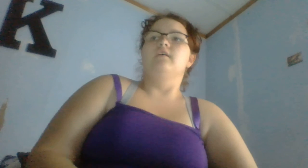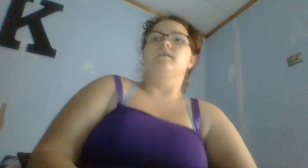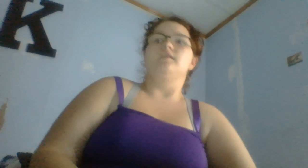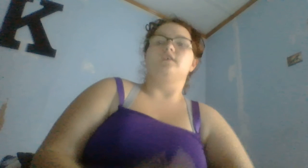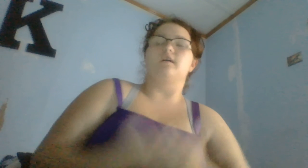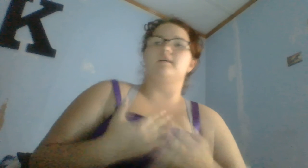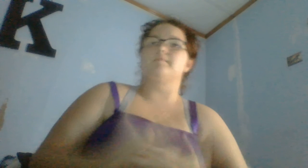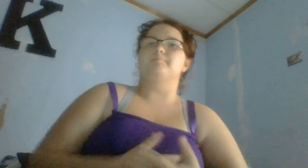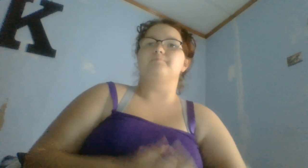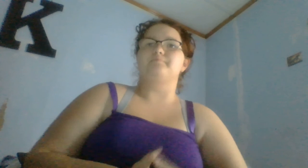um